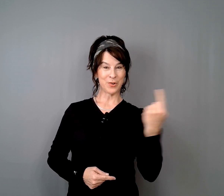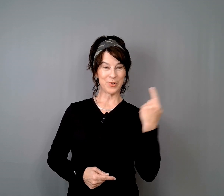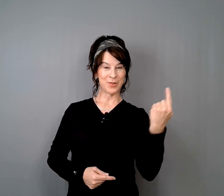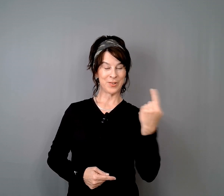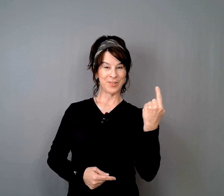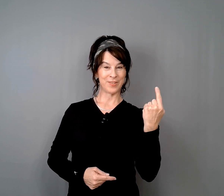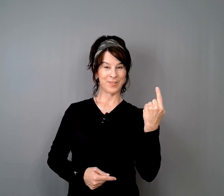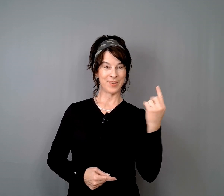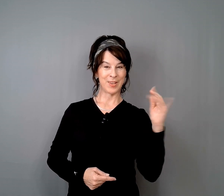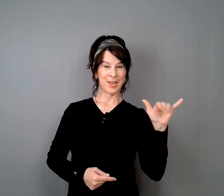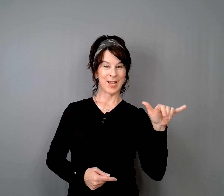circle,